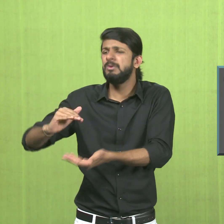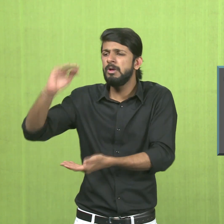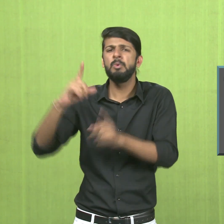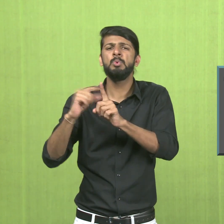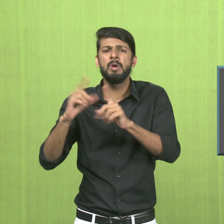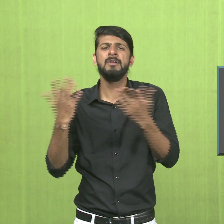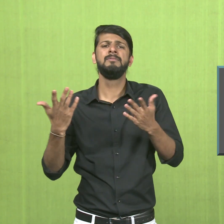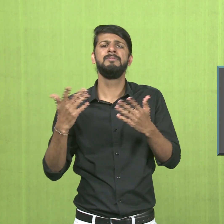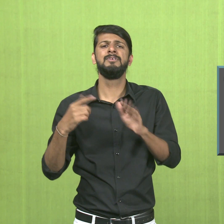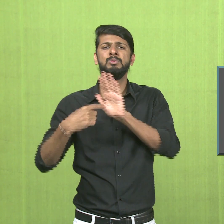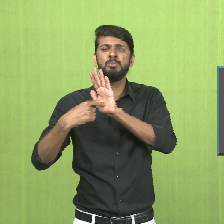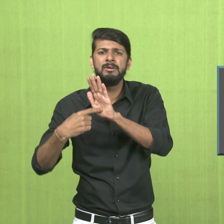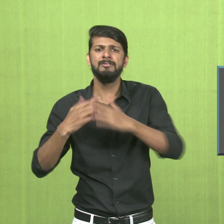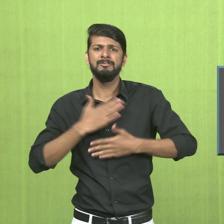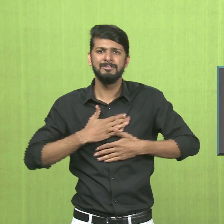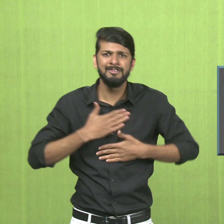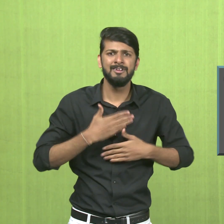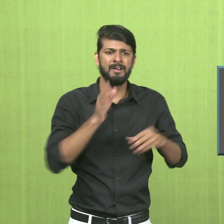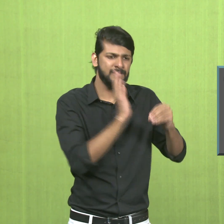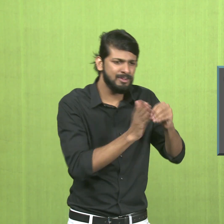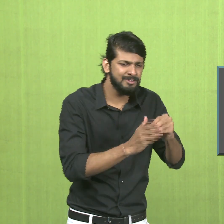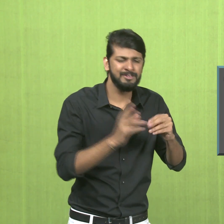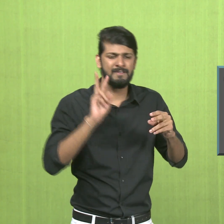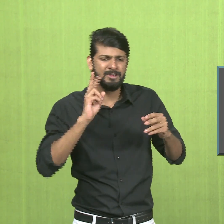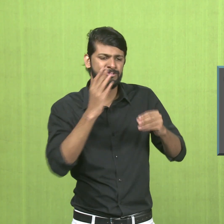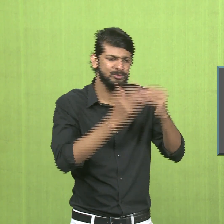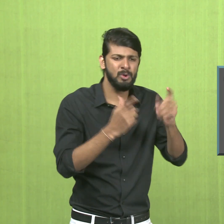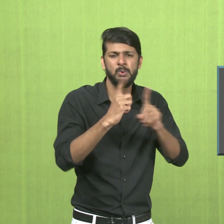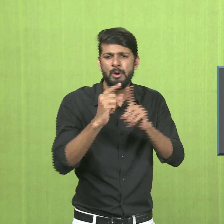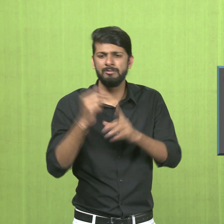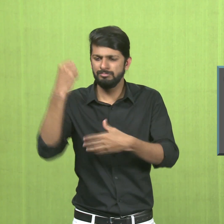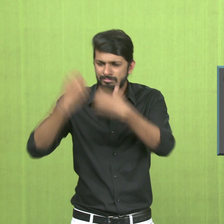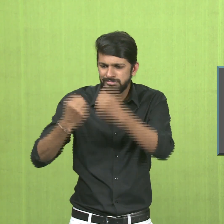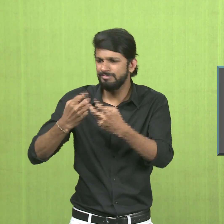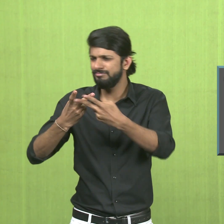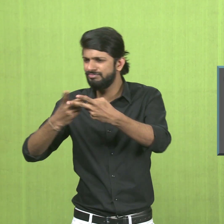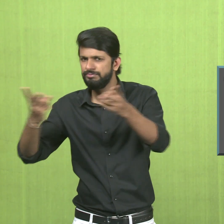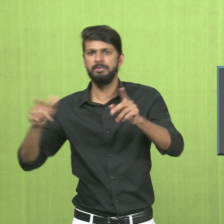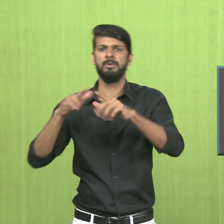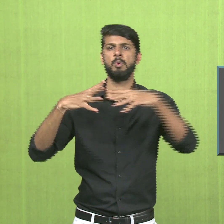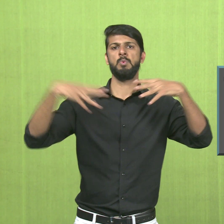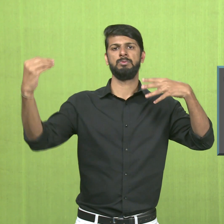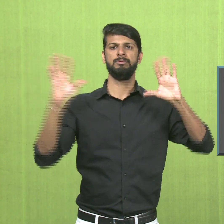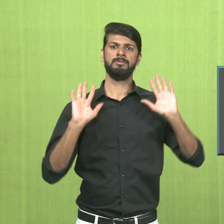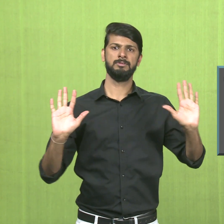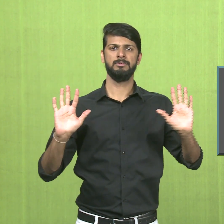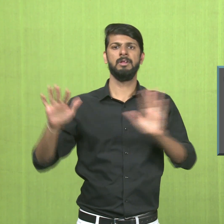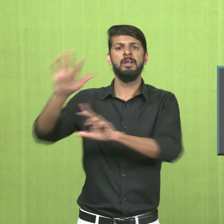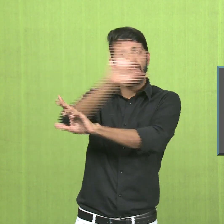These are done by the girls or the younger women who are not married, and these scenes could be real and could be imaginary as well.